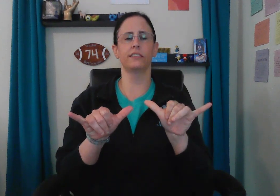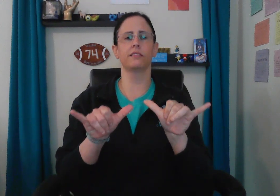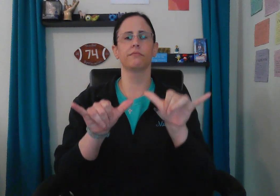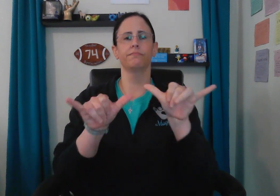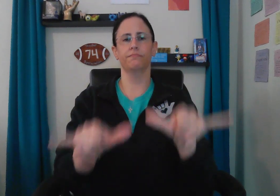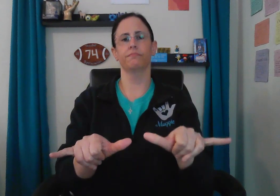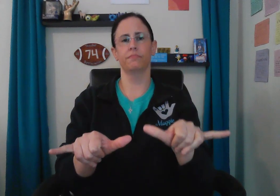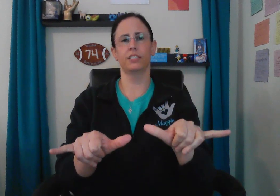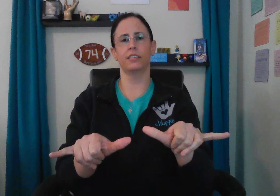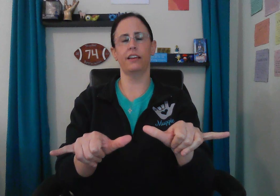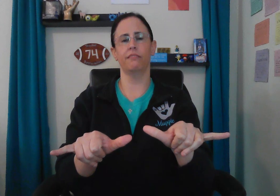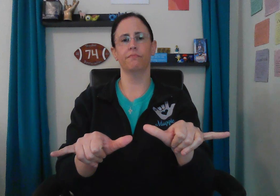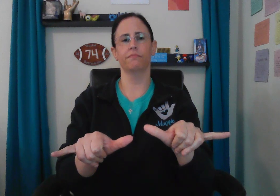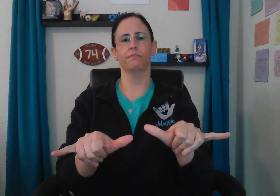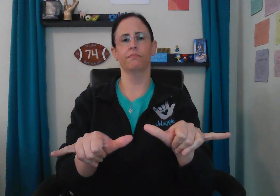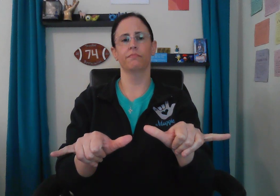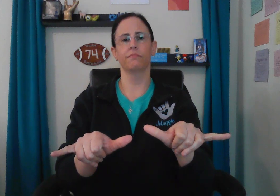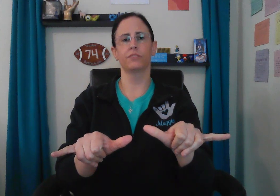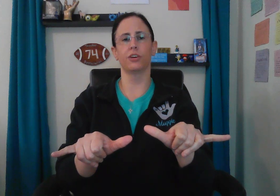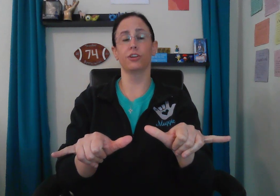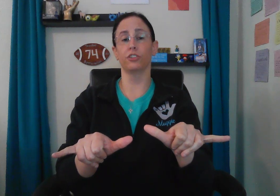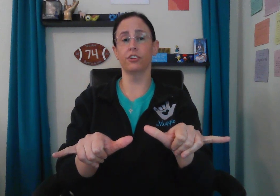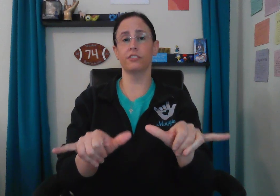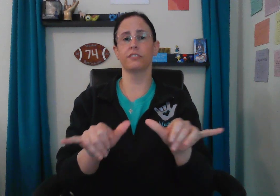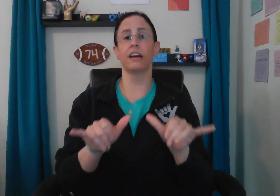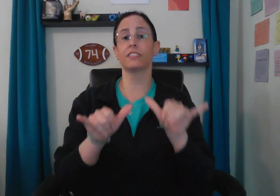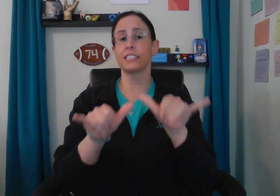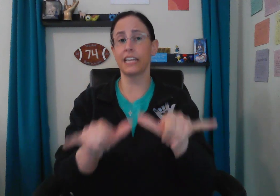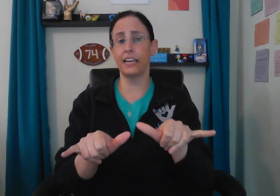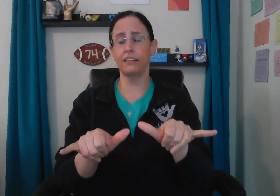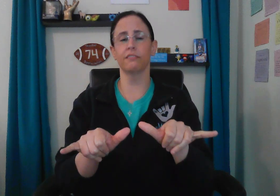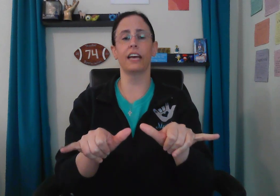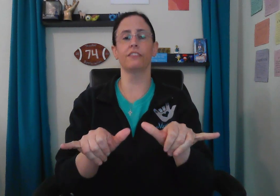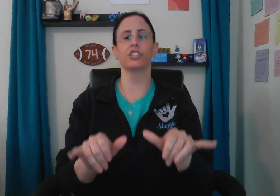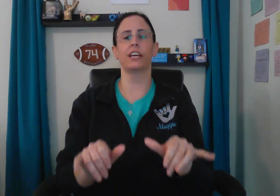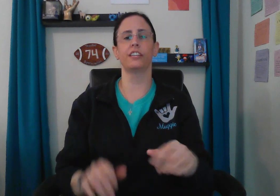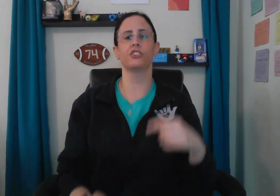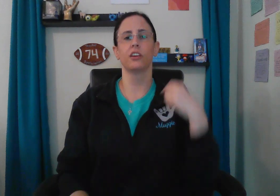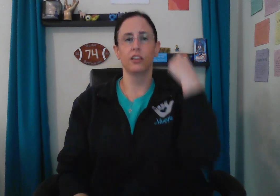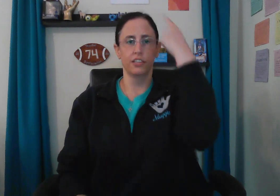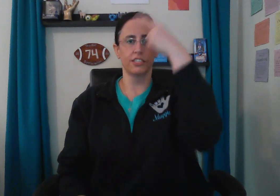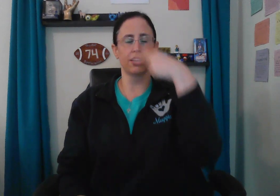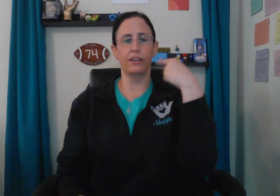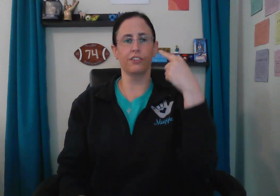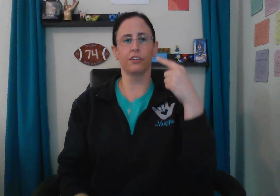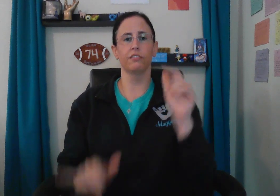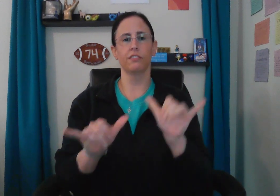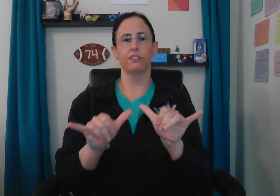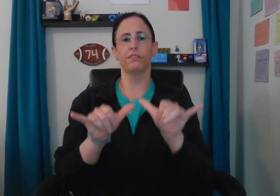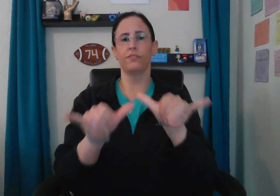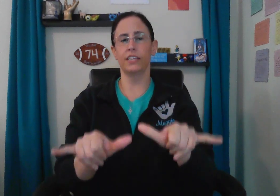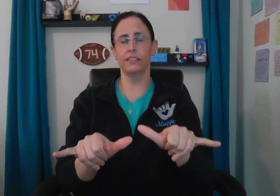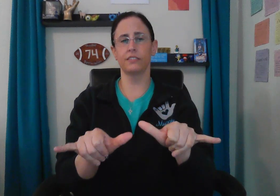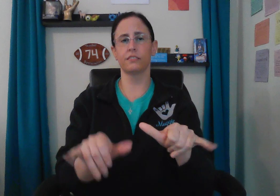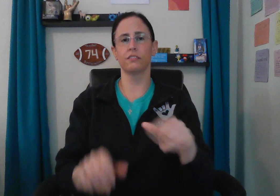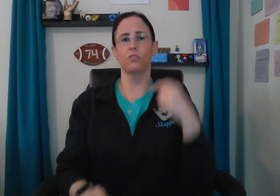hands, stay. So your looks have stayed, they haven't changed. So either this